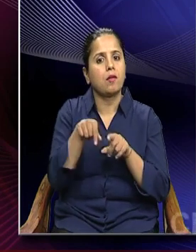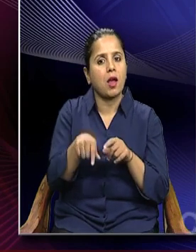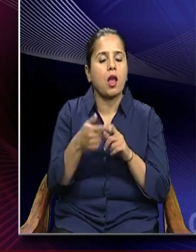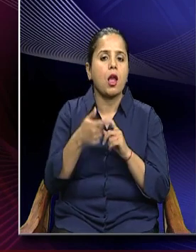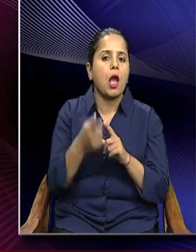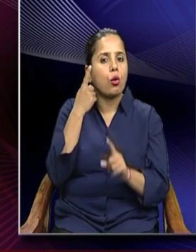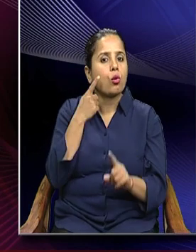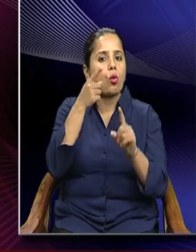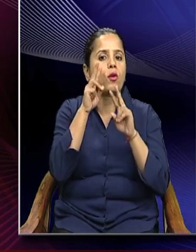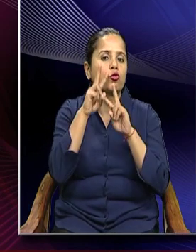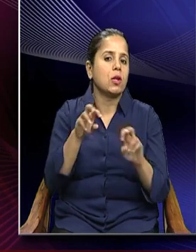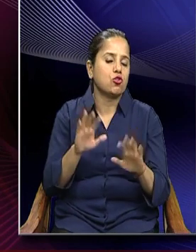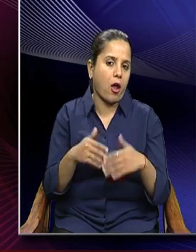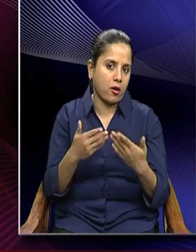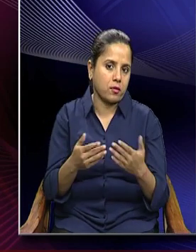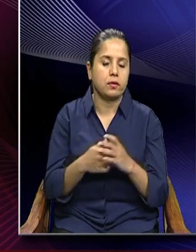of the researcher.